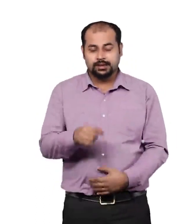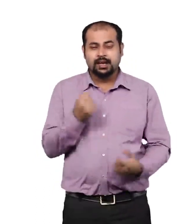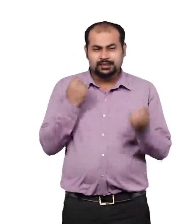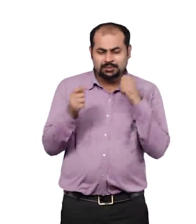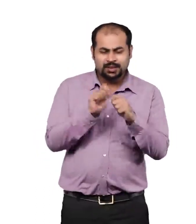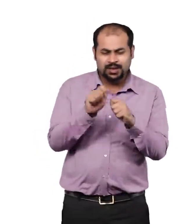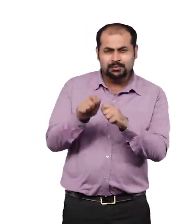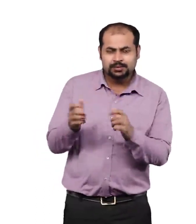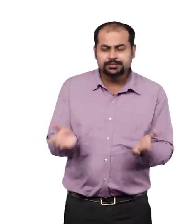Activity.